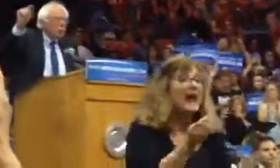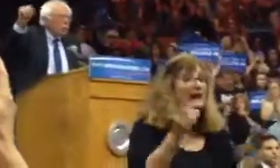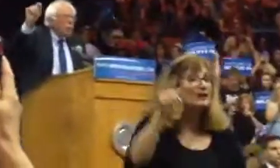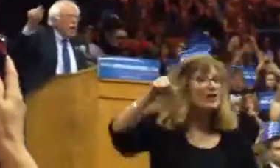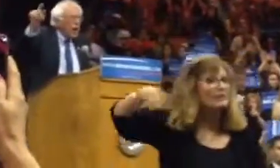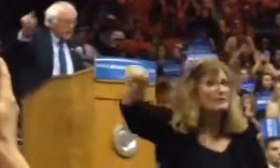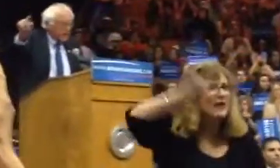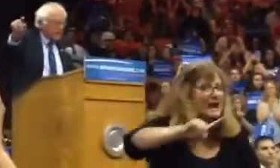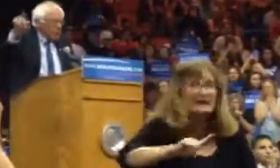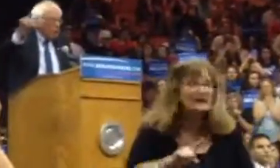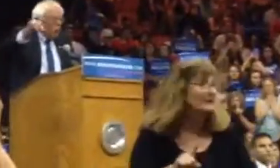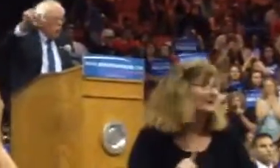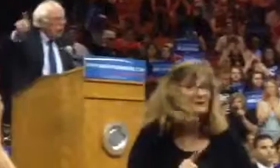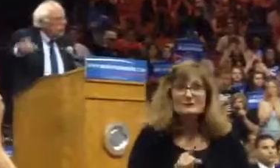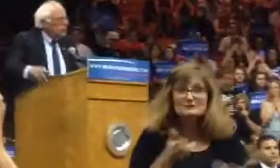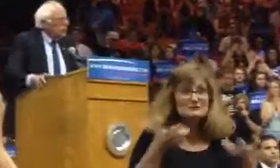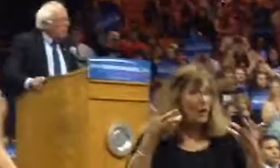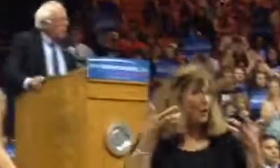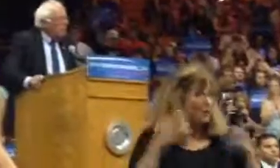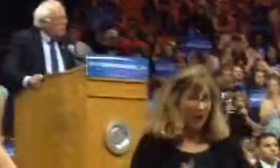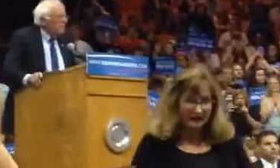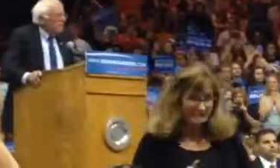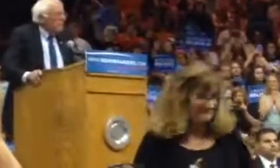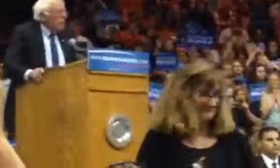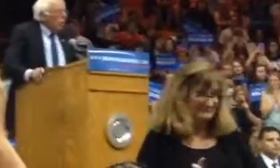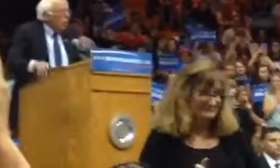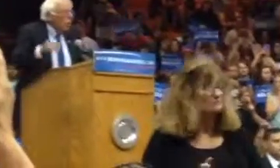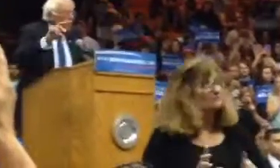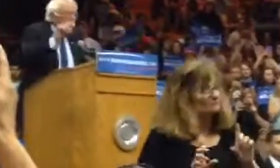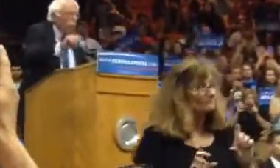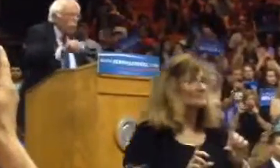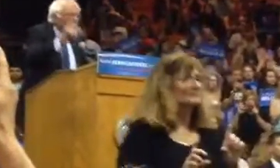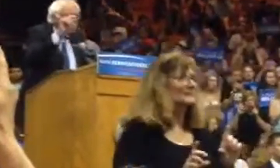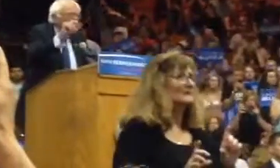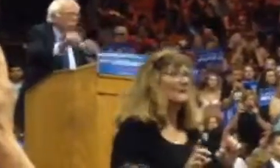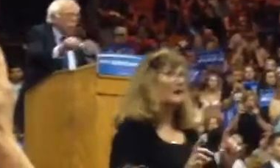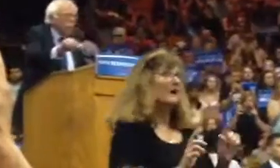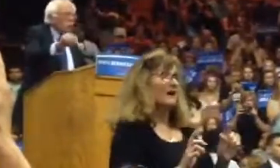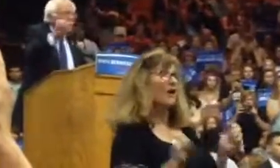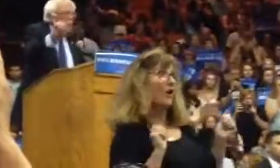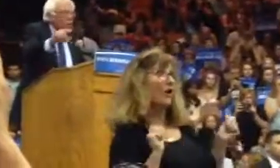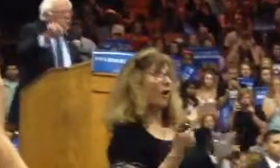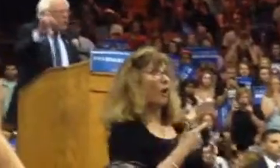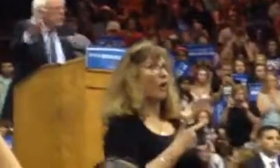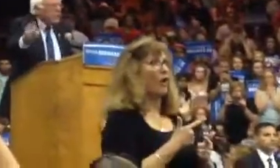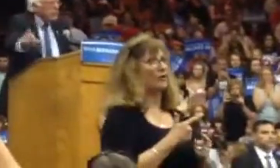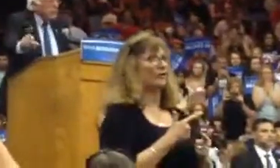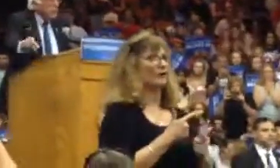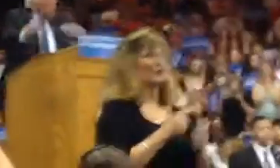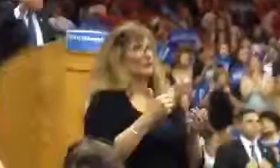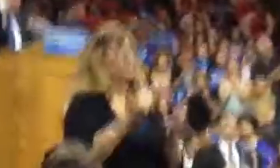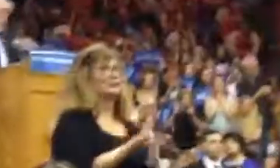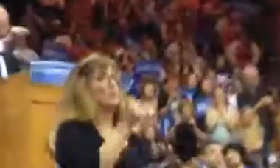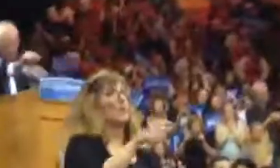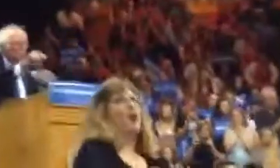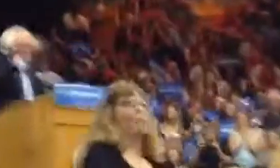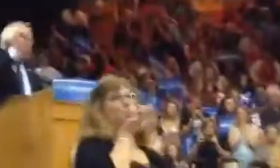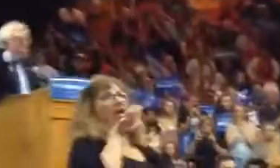they do not want to see almost all new wealth and